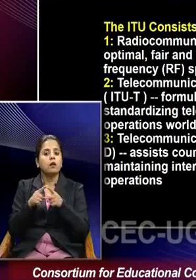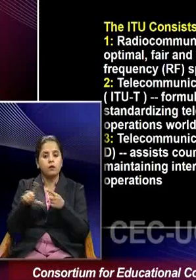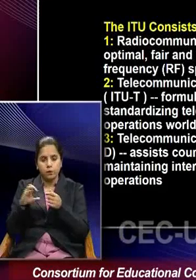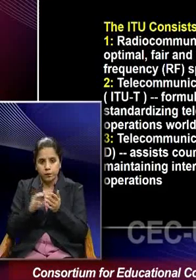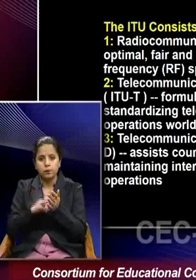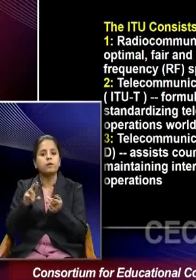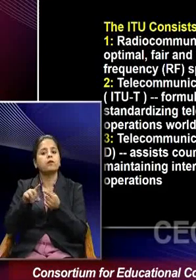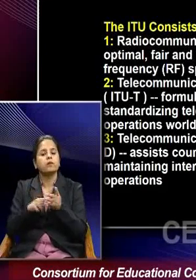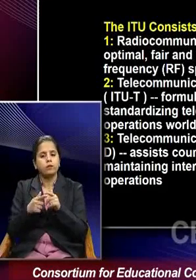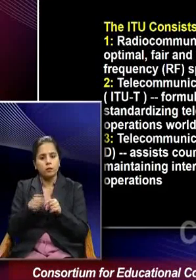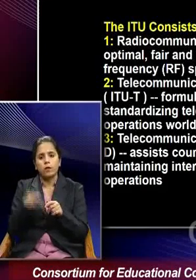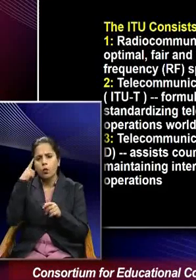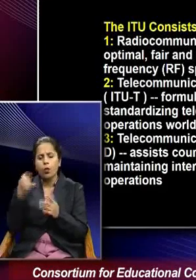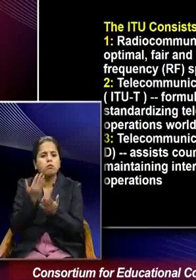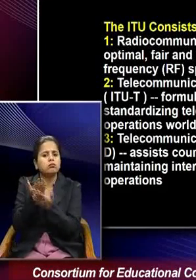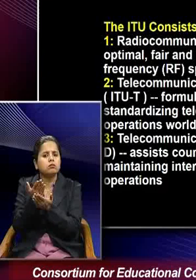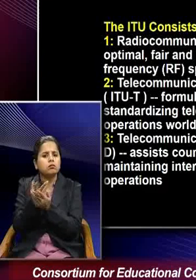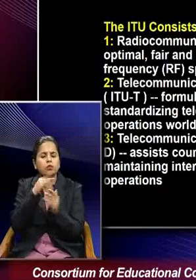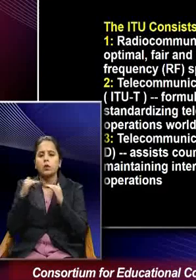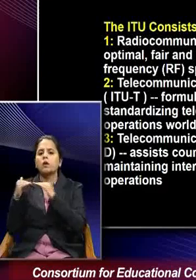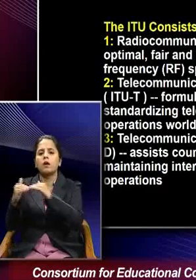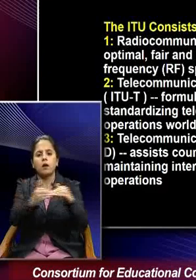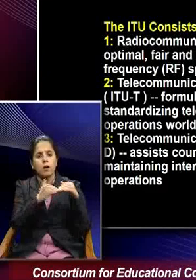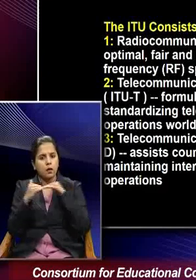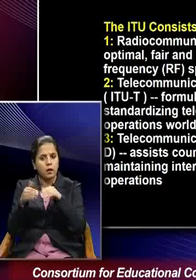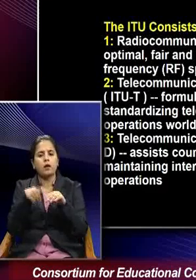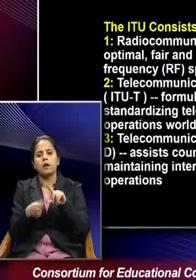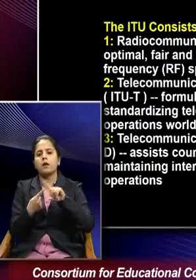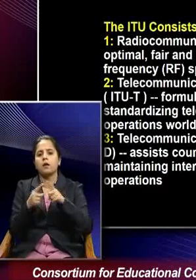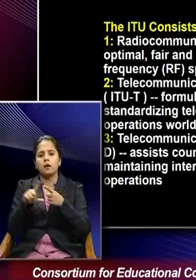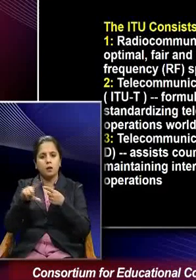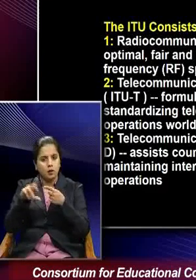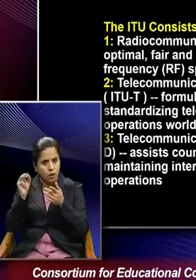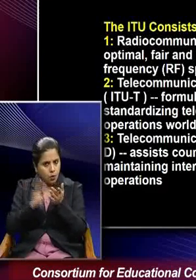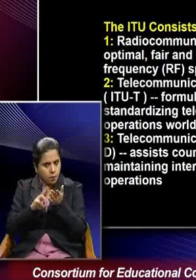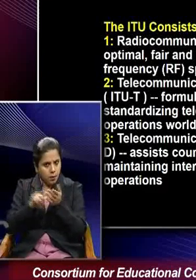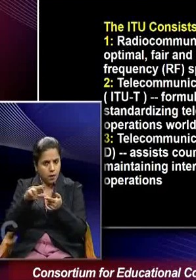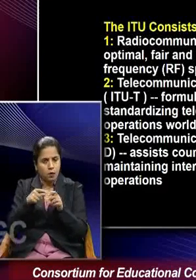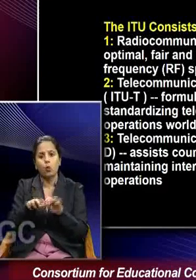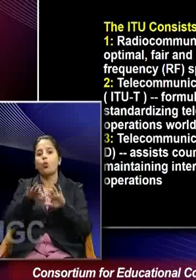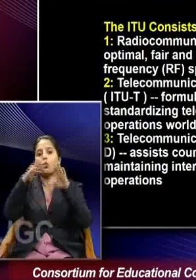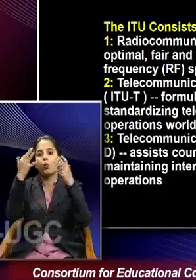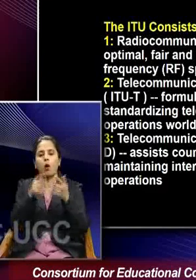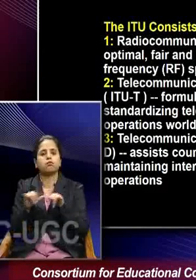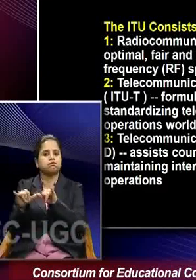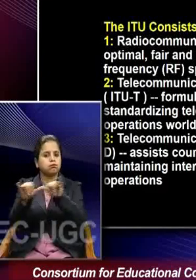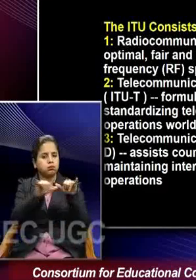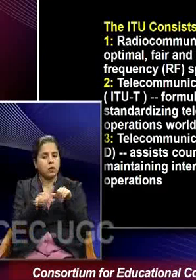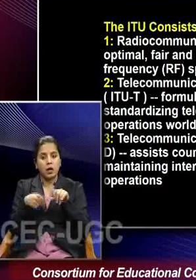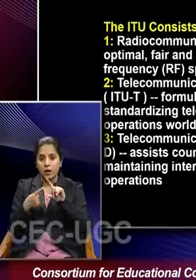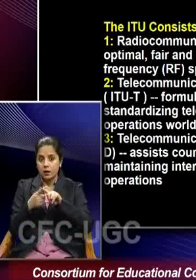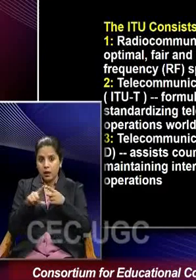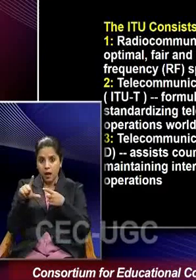recommendations for standardizing telecommunication operations worldwide.